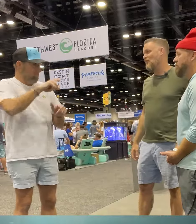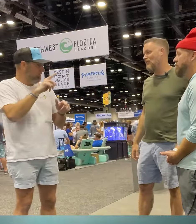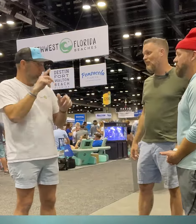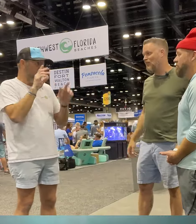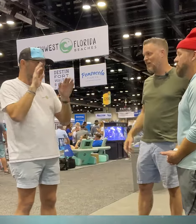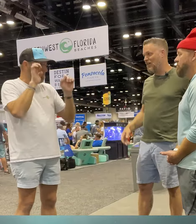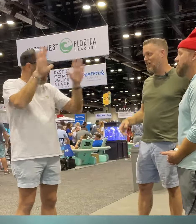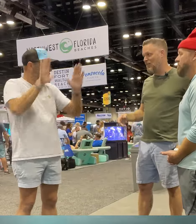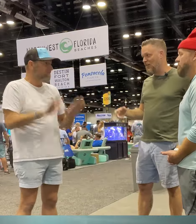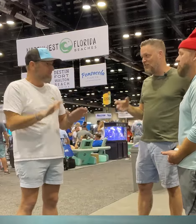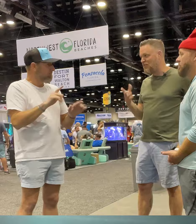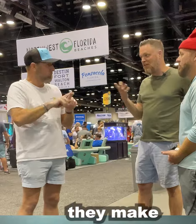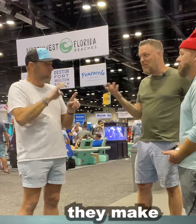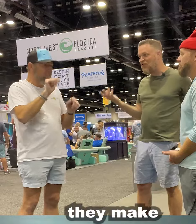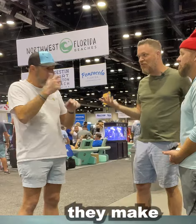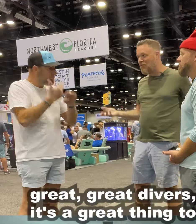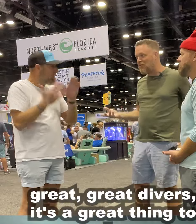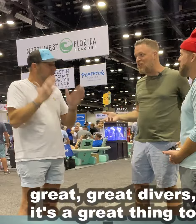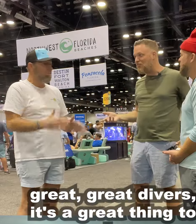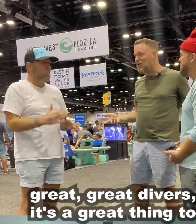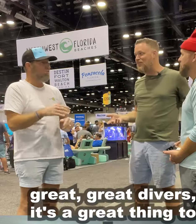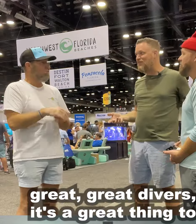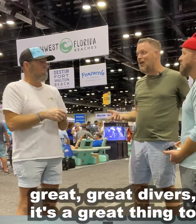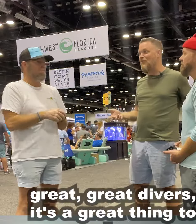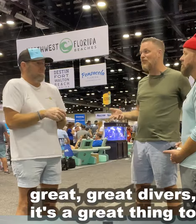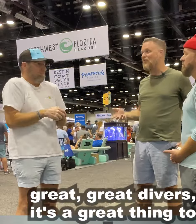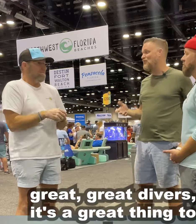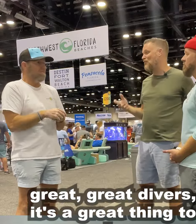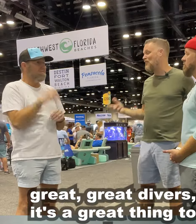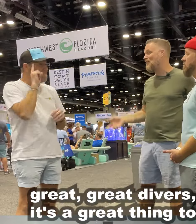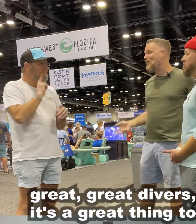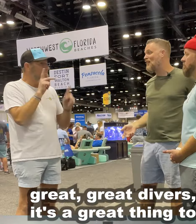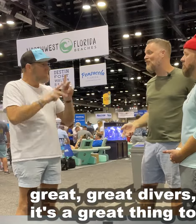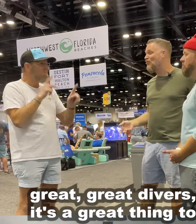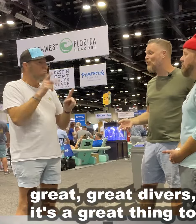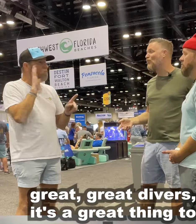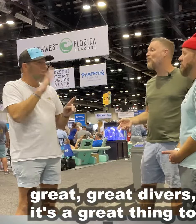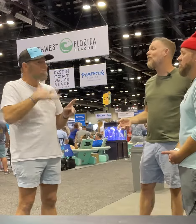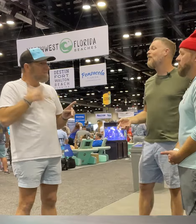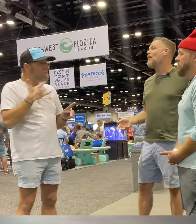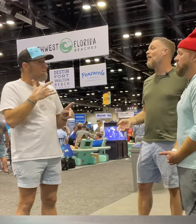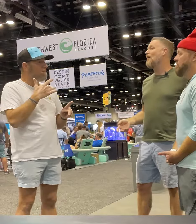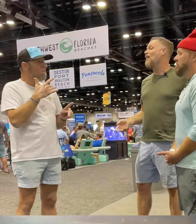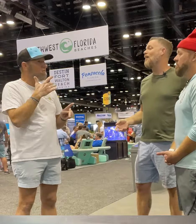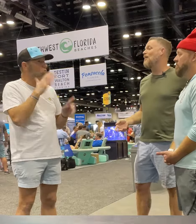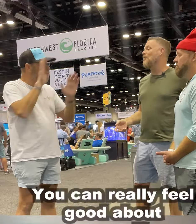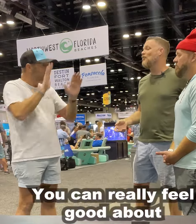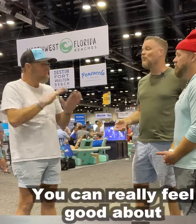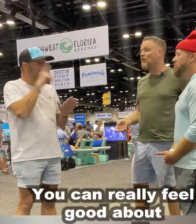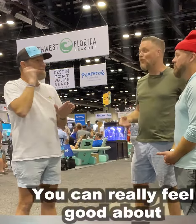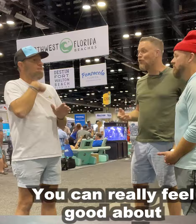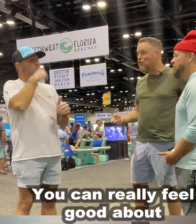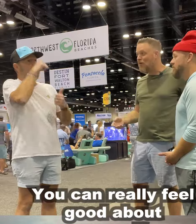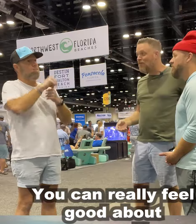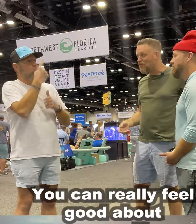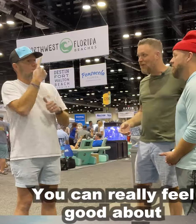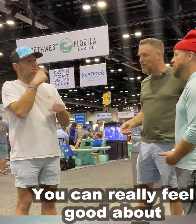they make great, great divers. It's a great thing to do. You can really feel good about yourself.